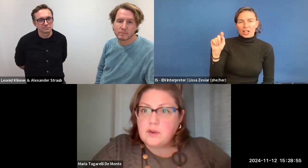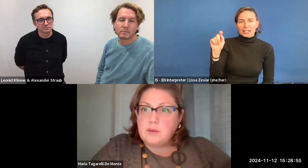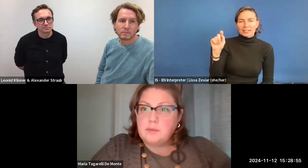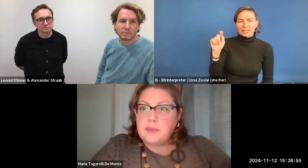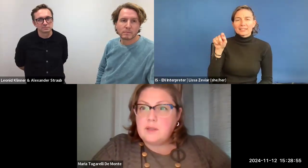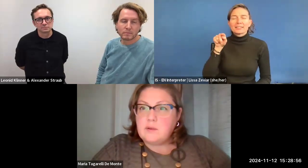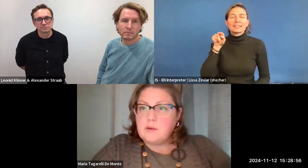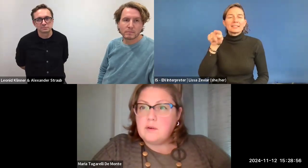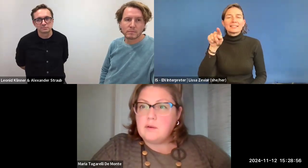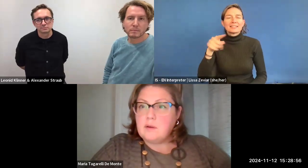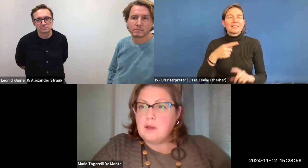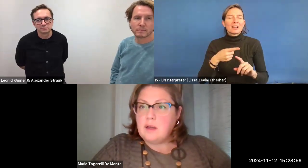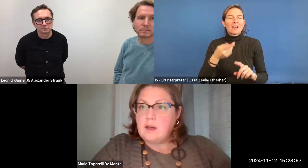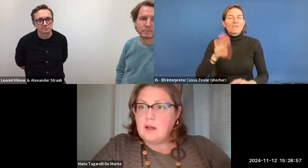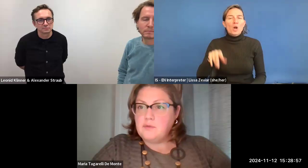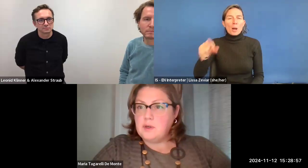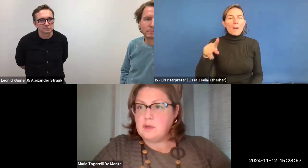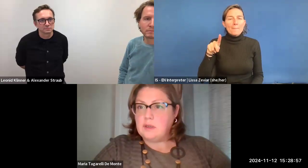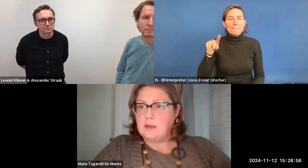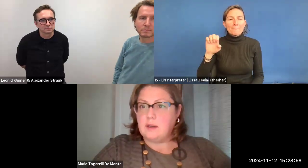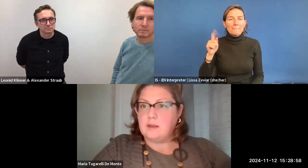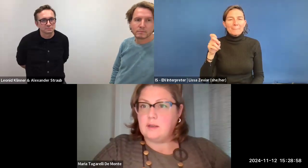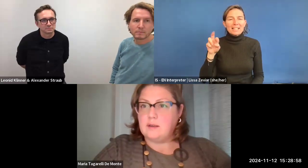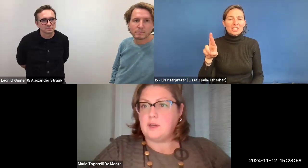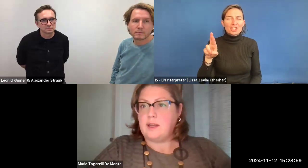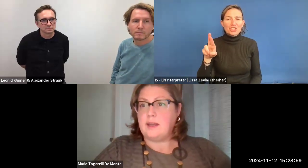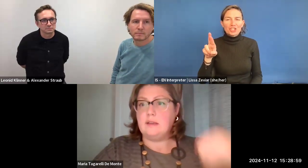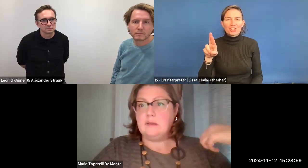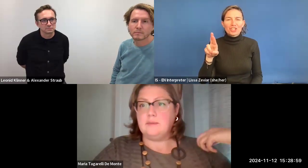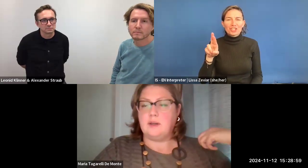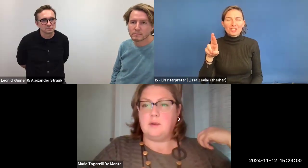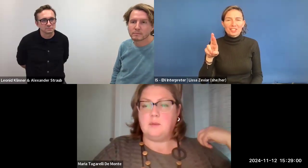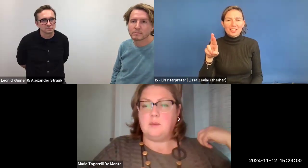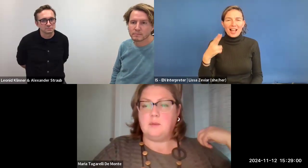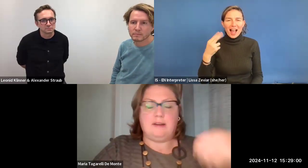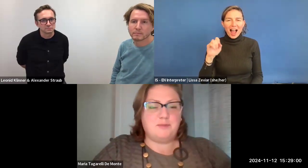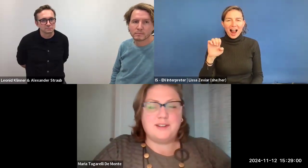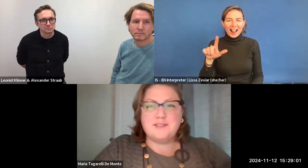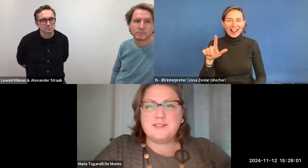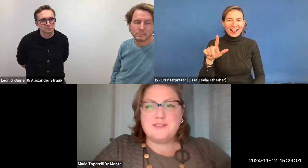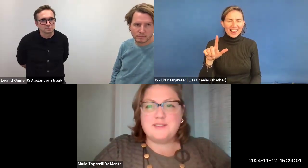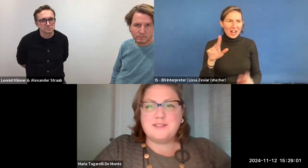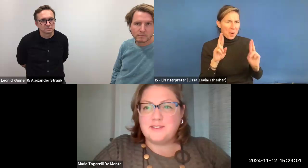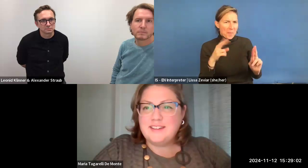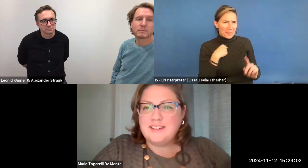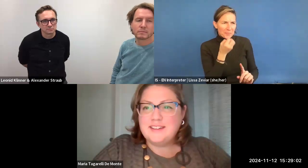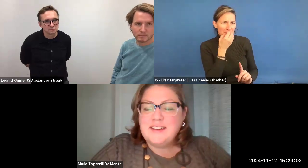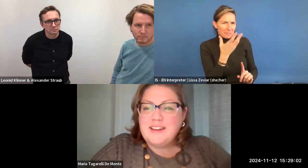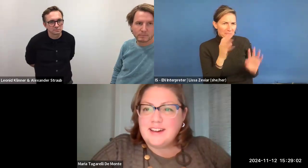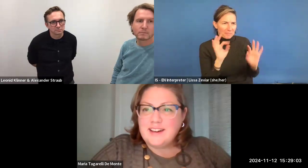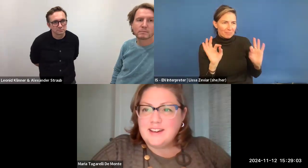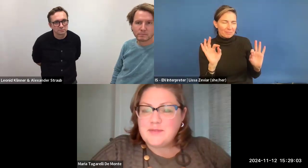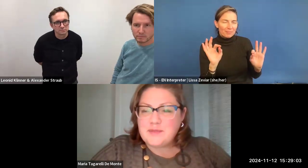The chat from Peter Hofwerk, Hofwerk Hegel. I hope I pronounced that